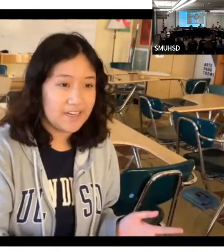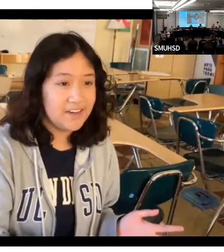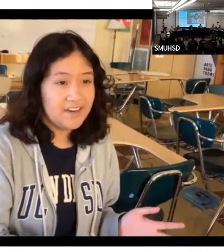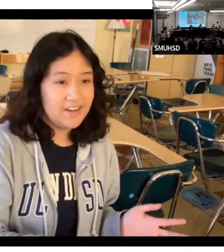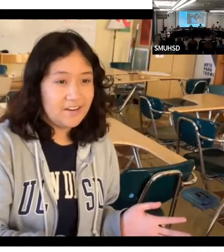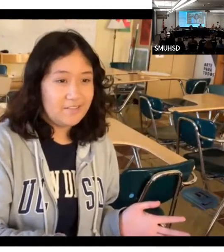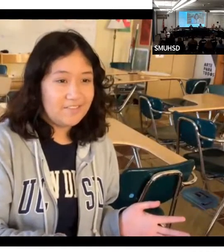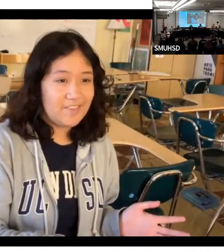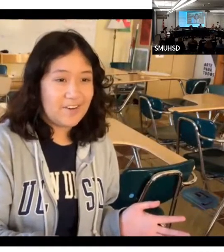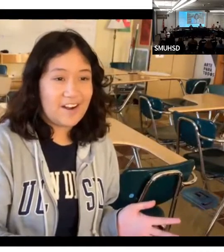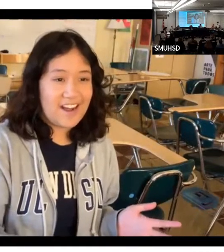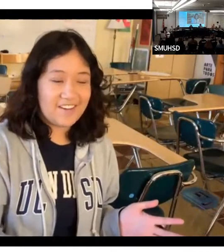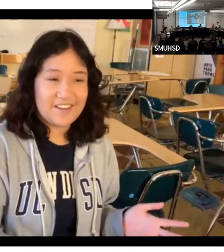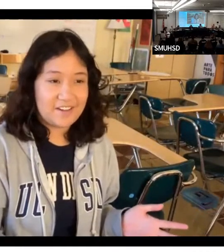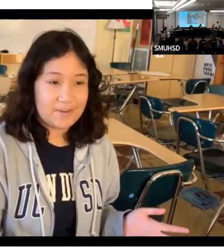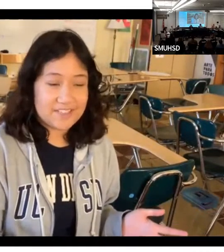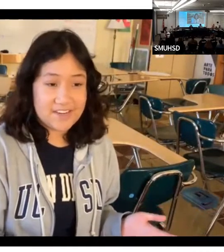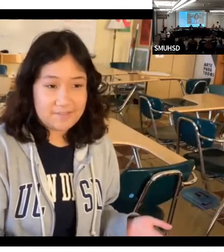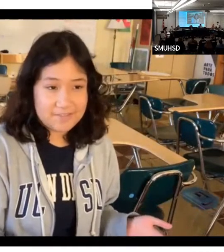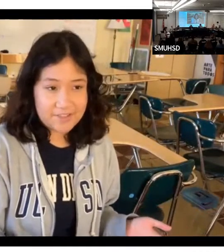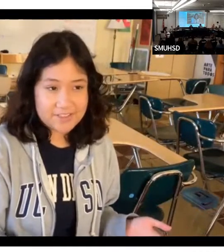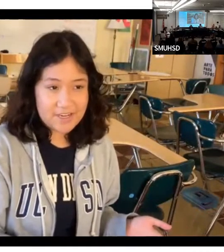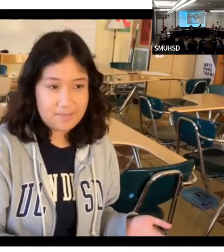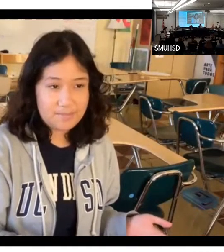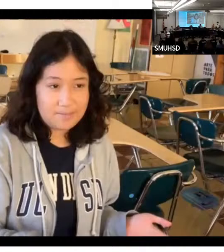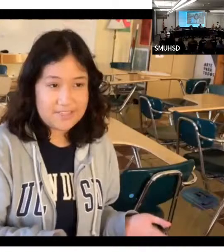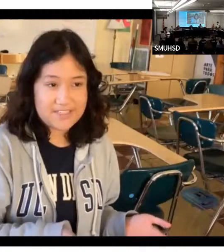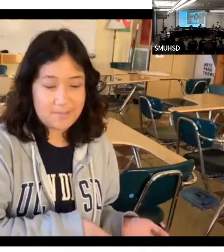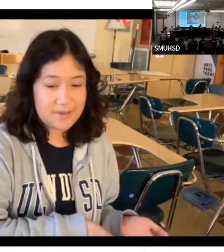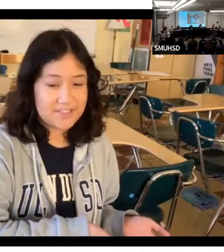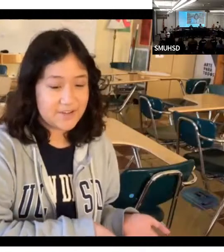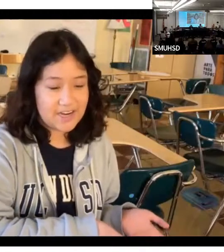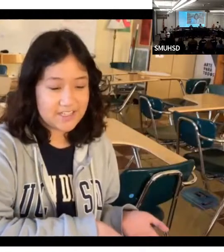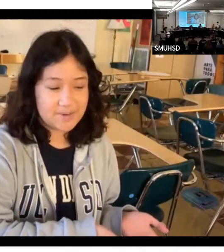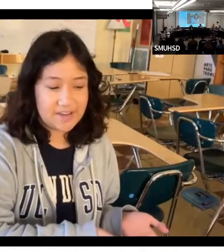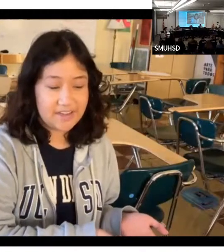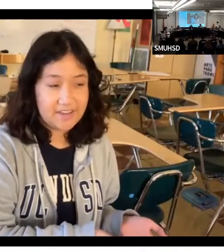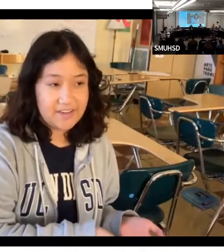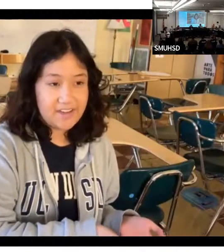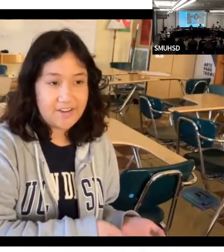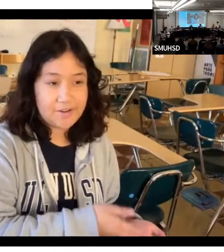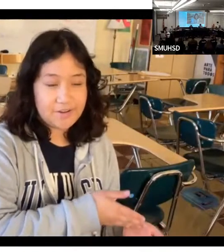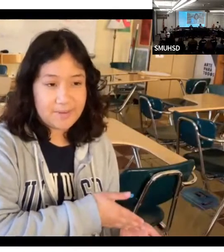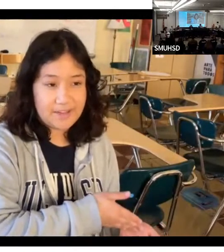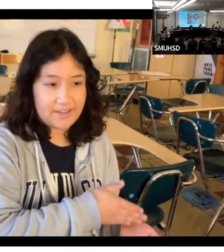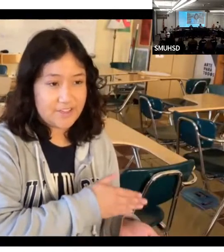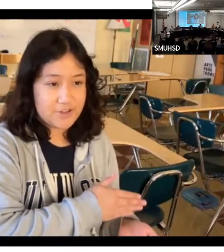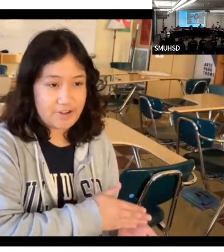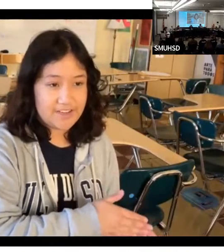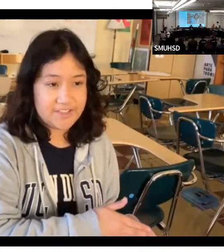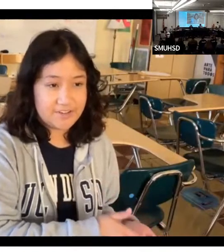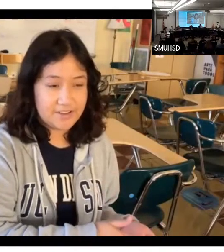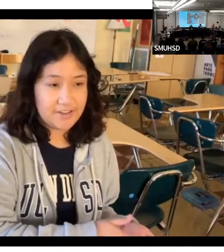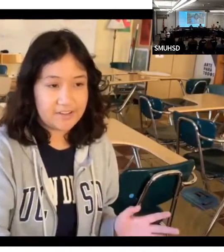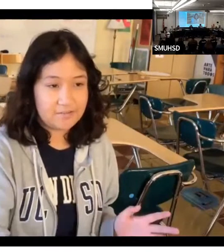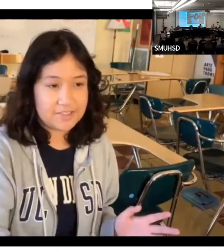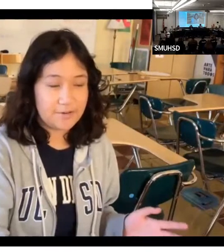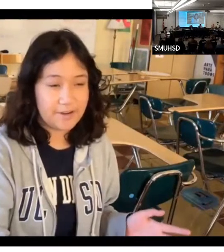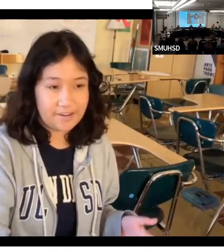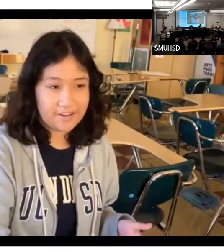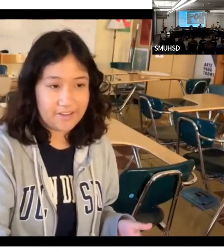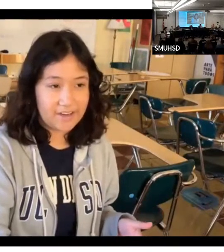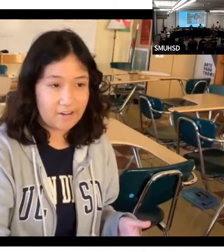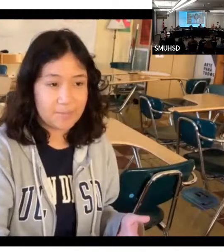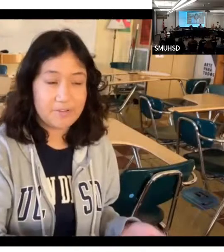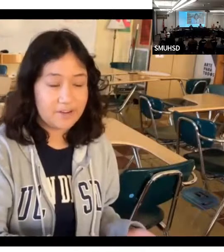getting mad at me for not having like my stuff done on time, instead my teacher asked me like, I know you've been like a straight A student, like